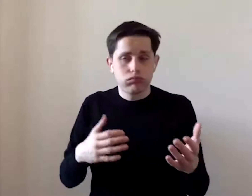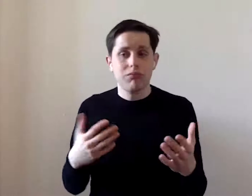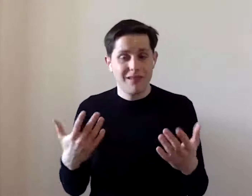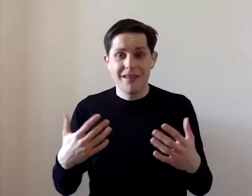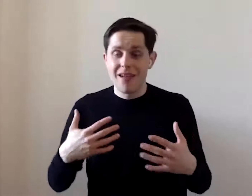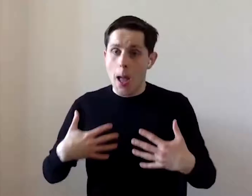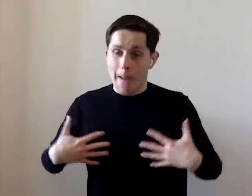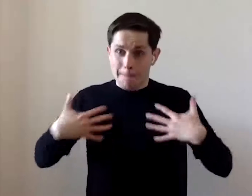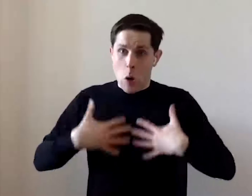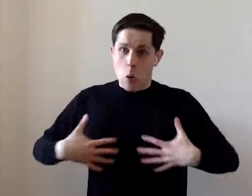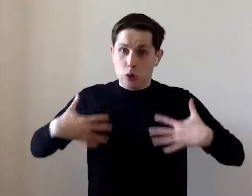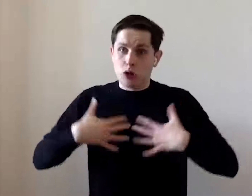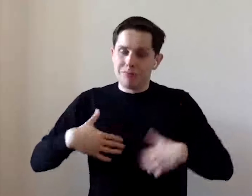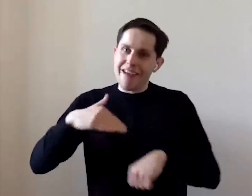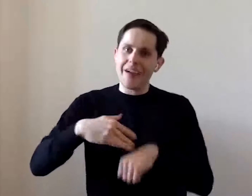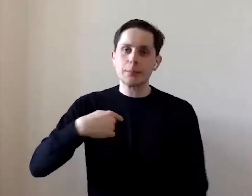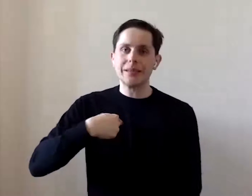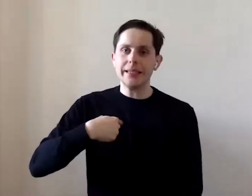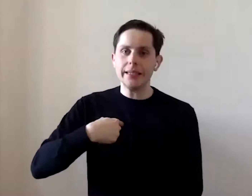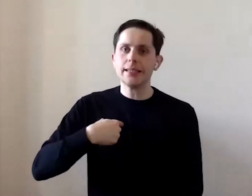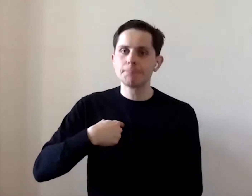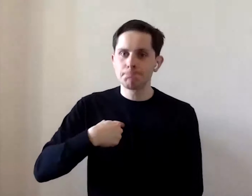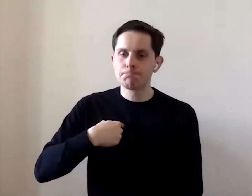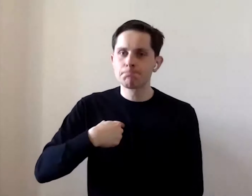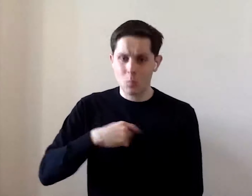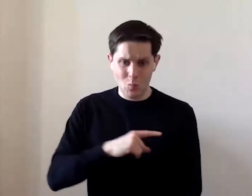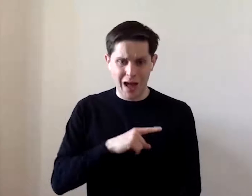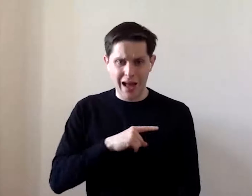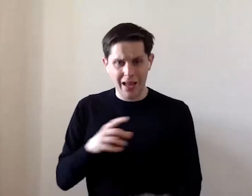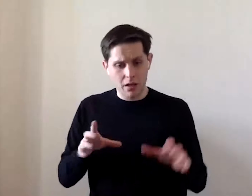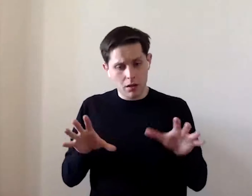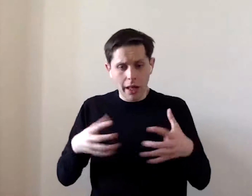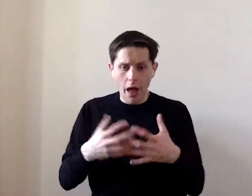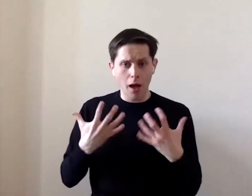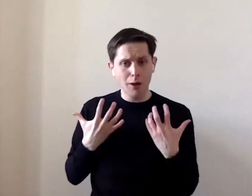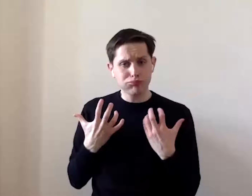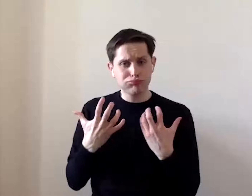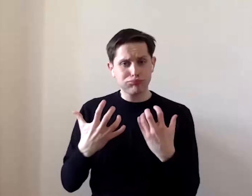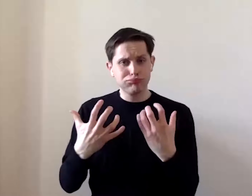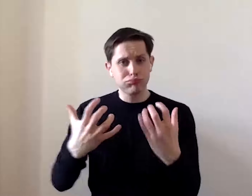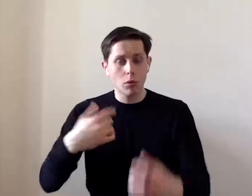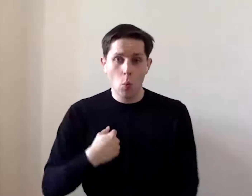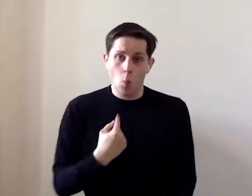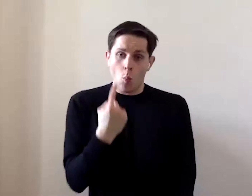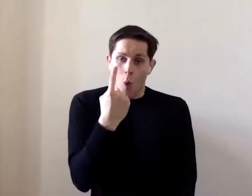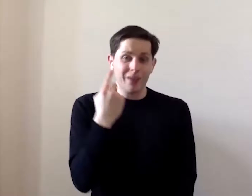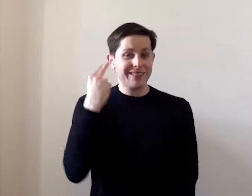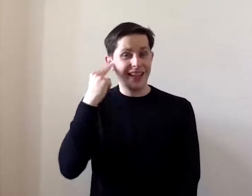constant. And it did affect me, you know, emotionally. And, you know, I was the only person